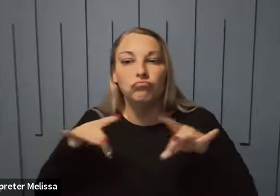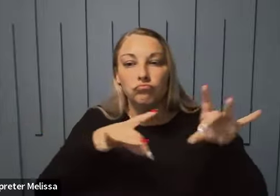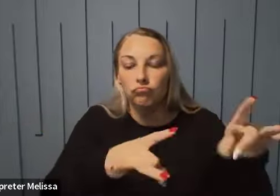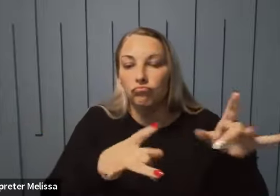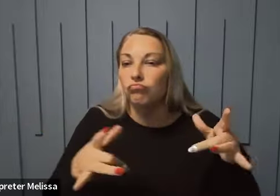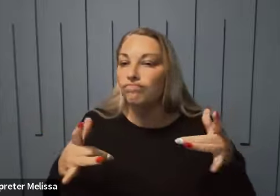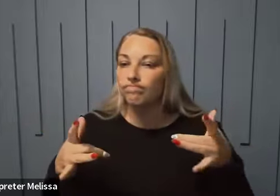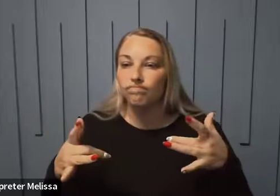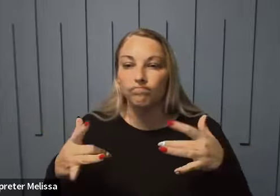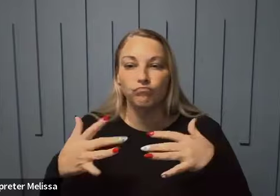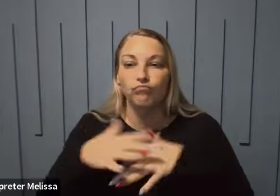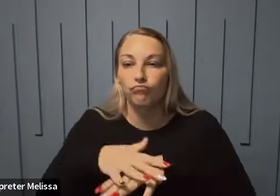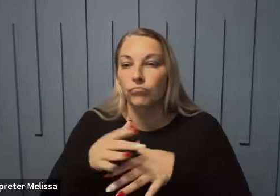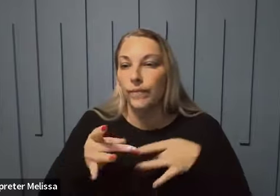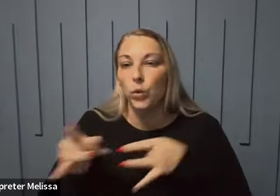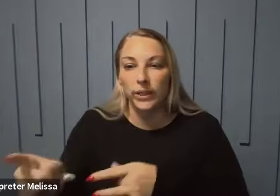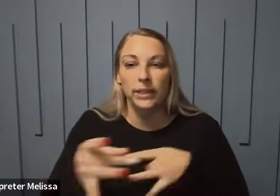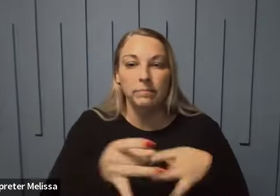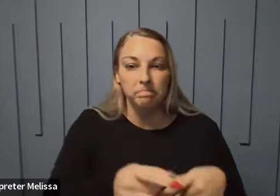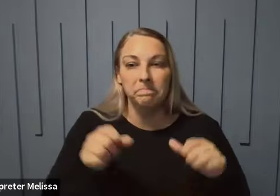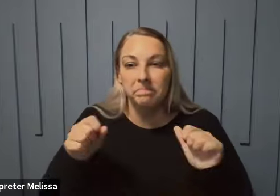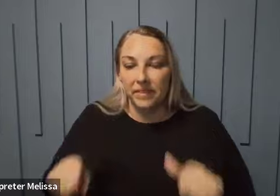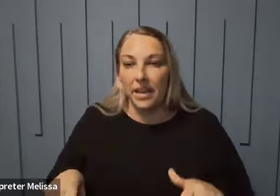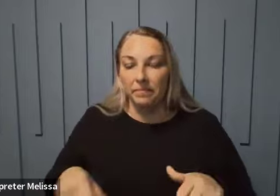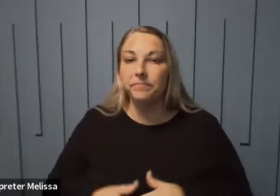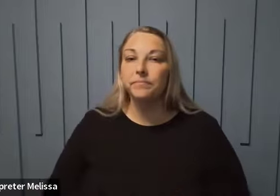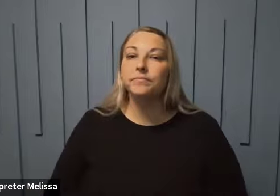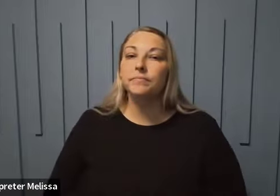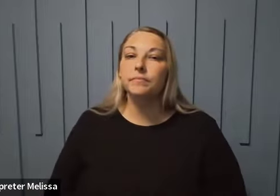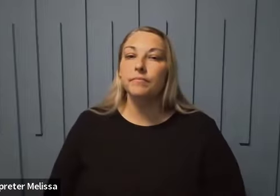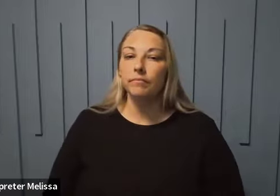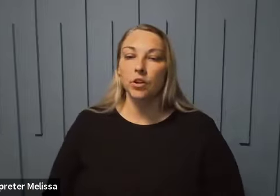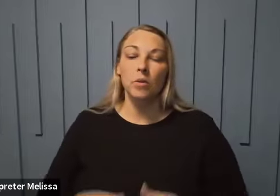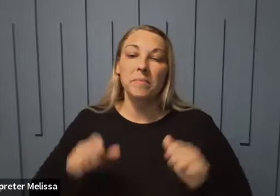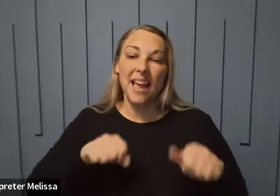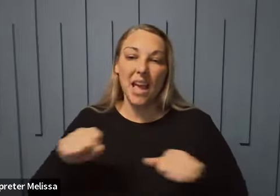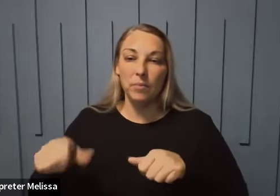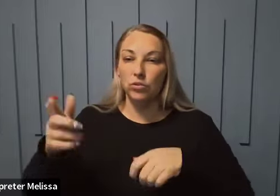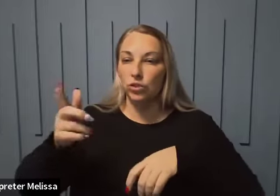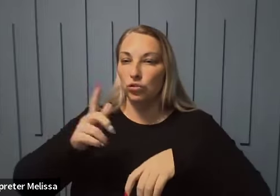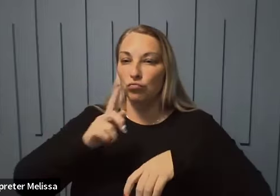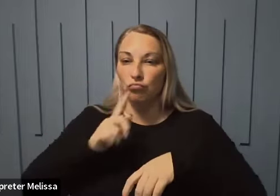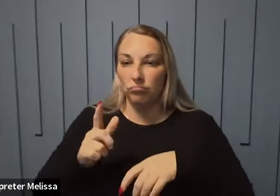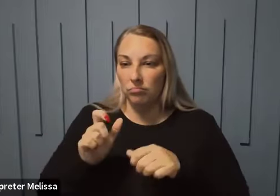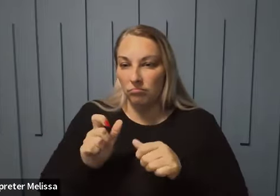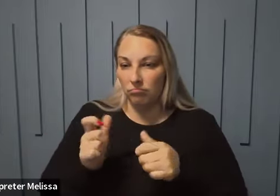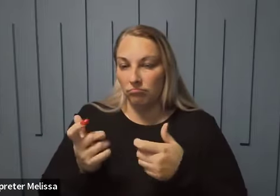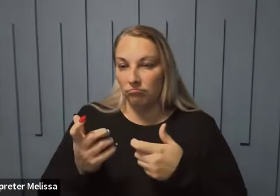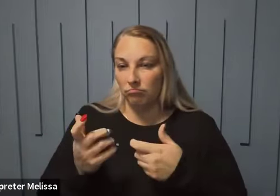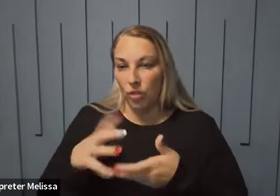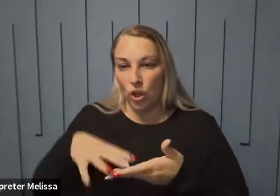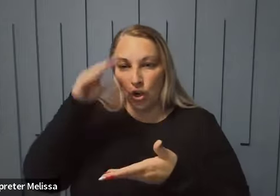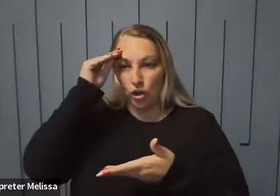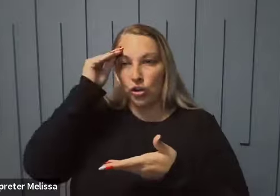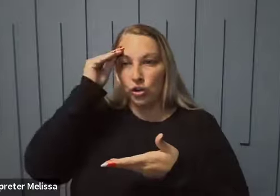Spanish. They have one parent who speaks English all the time, who speaks Spanish all the time. So they've been able to readily acquire, without a lot